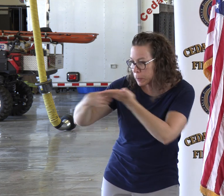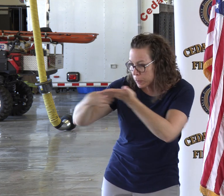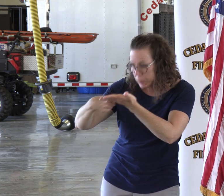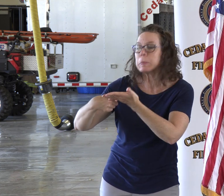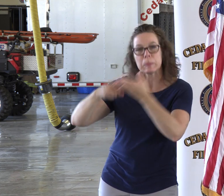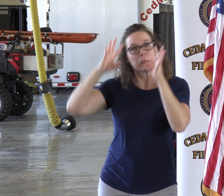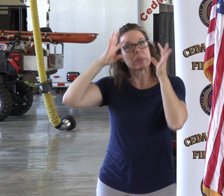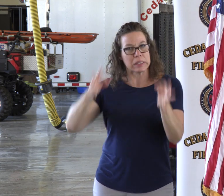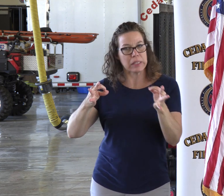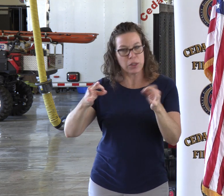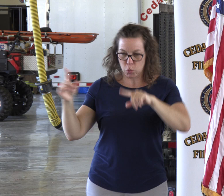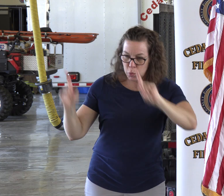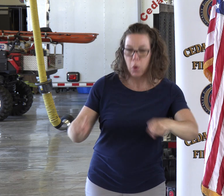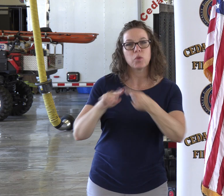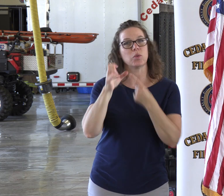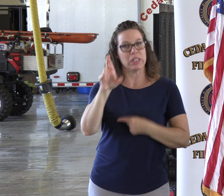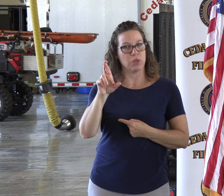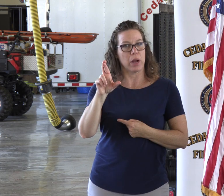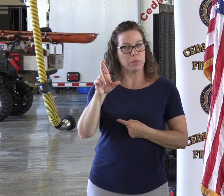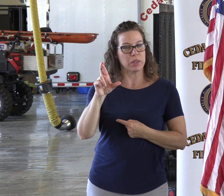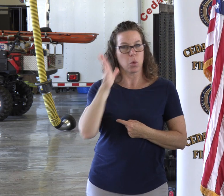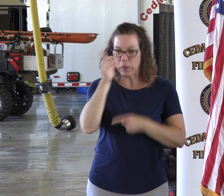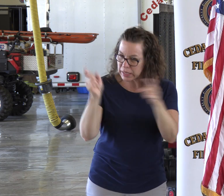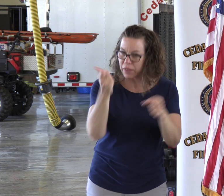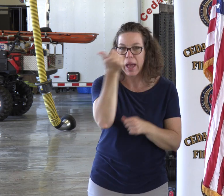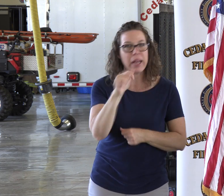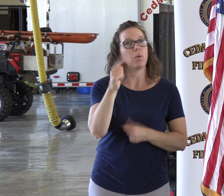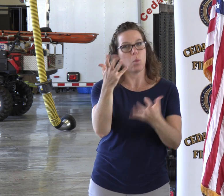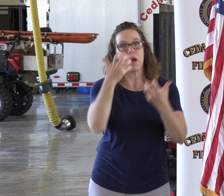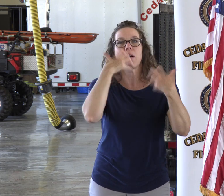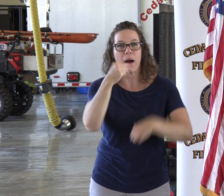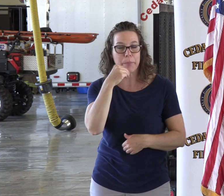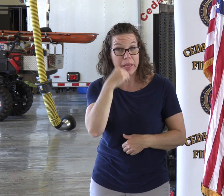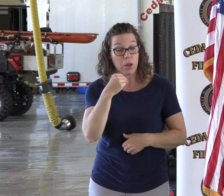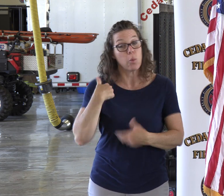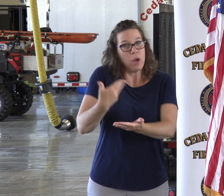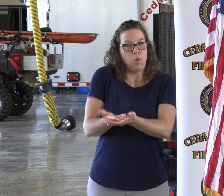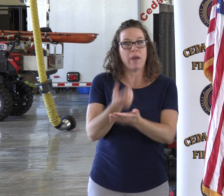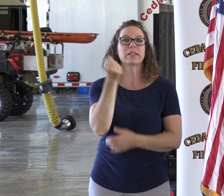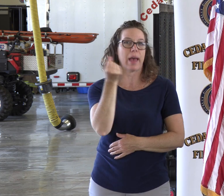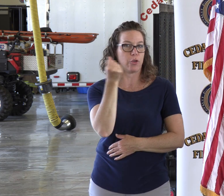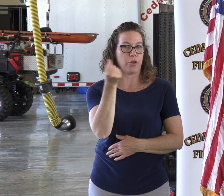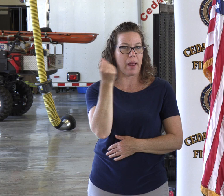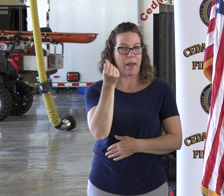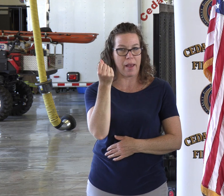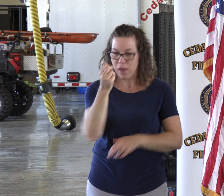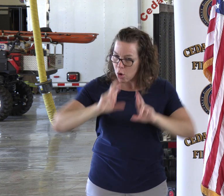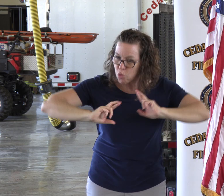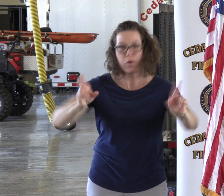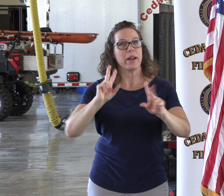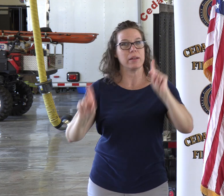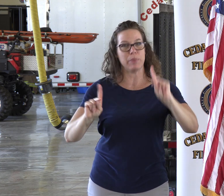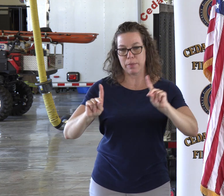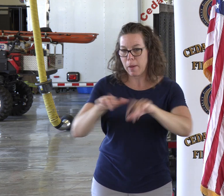made to deploy to Cedar Rapids to provide that one hot meal that matters. We arrived in town on Saturday with boots on the ground to get